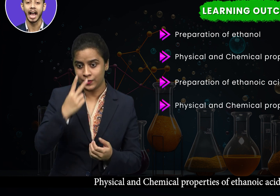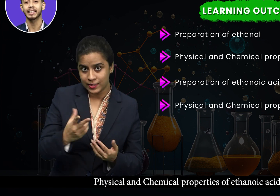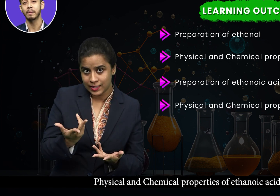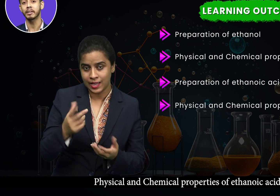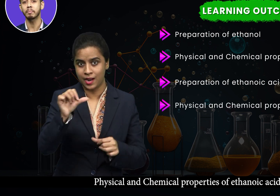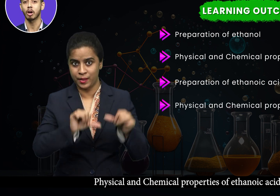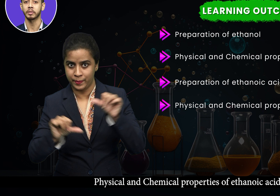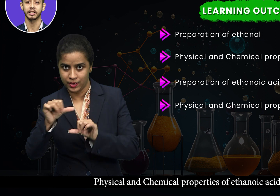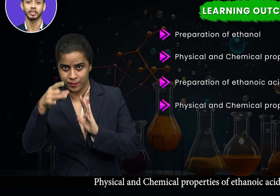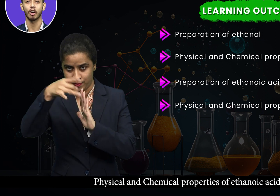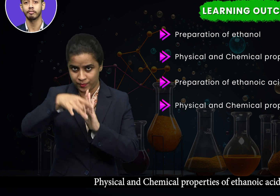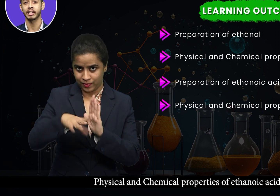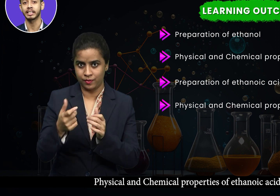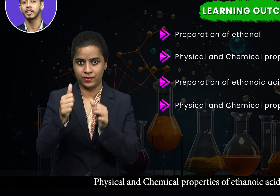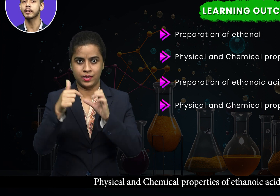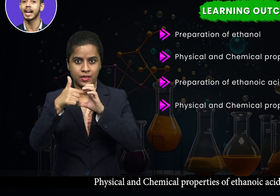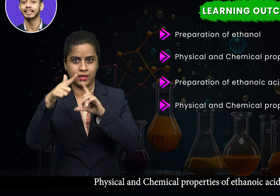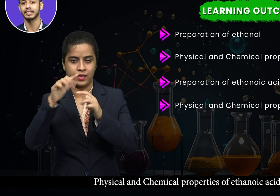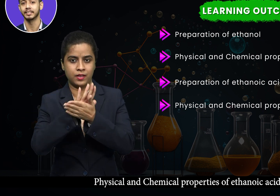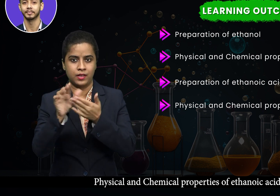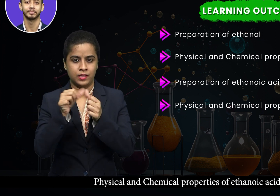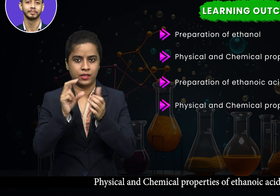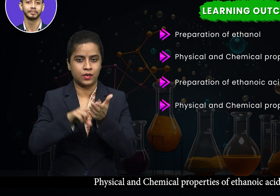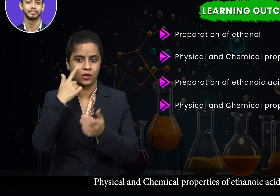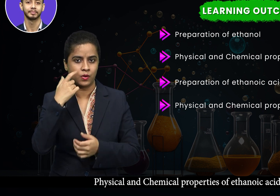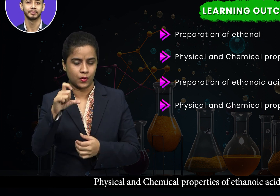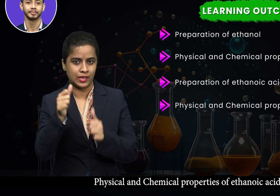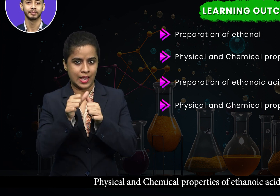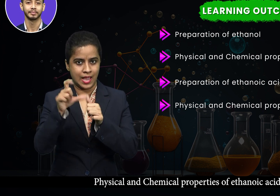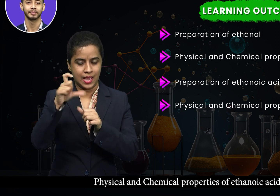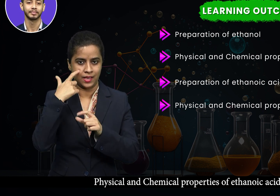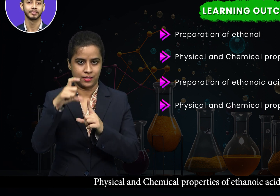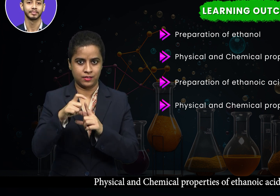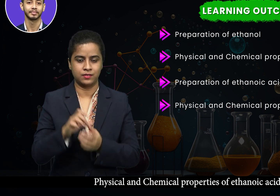physical and chemical properties of ethanoic acid,